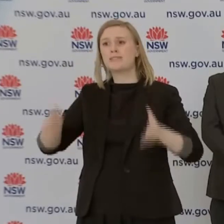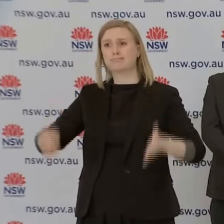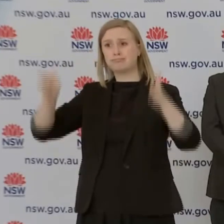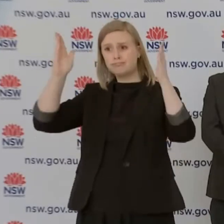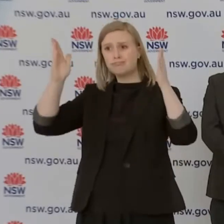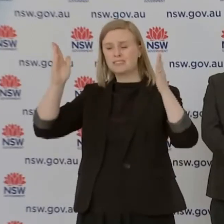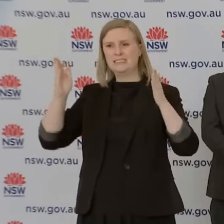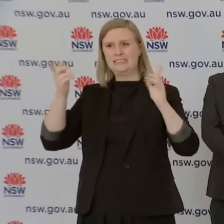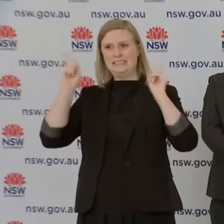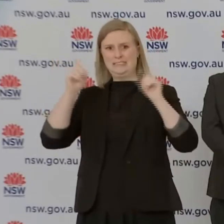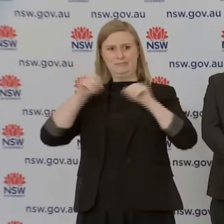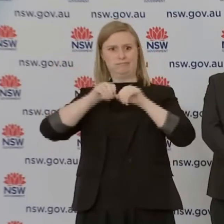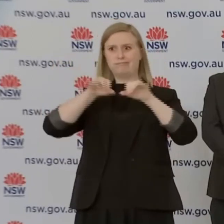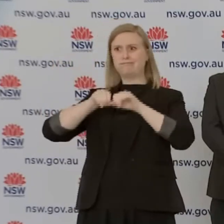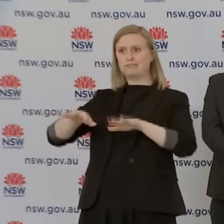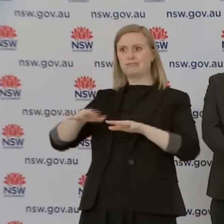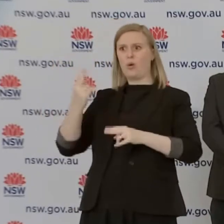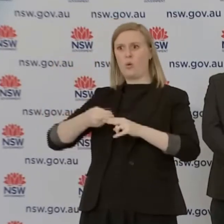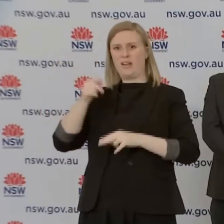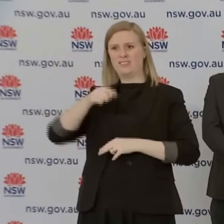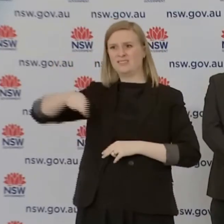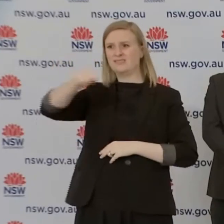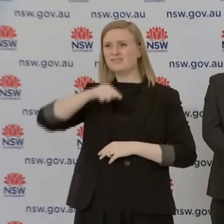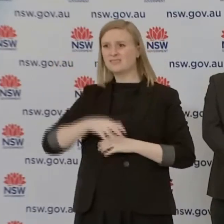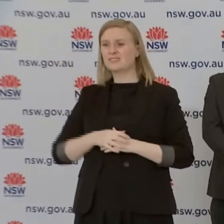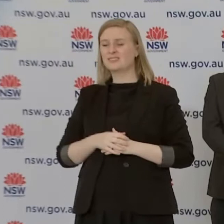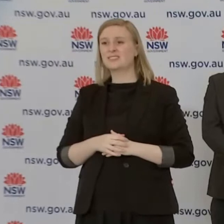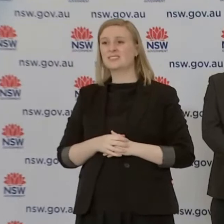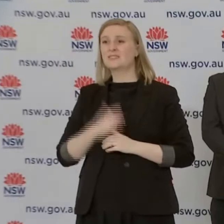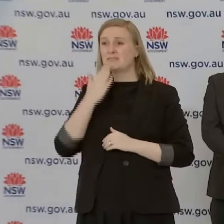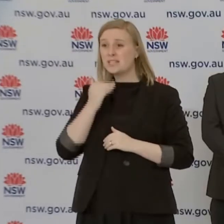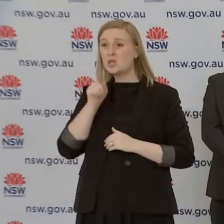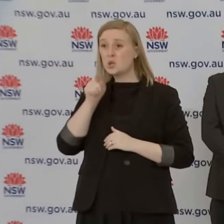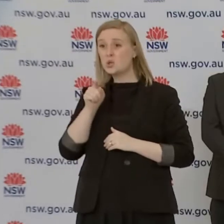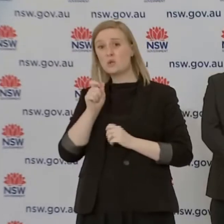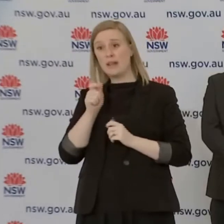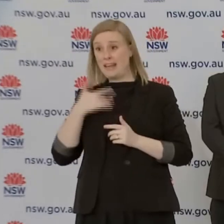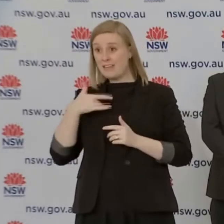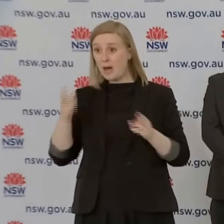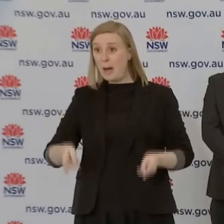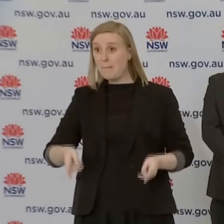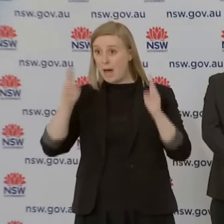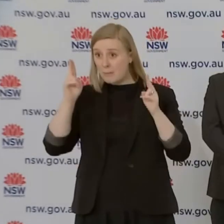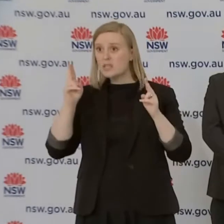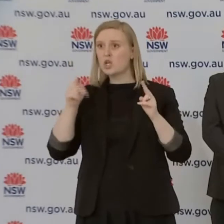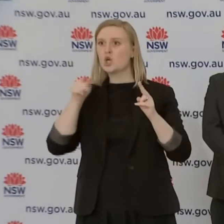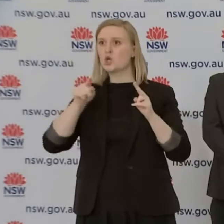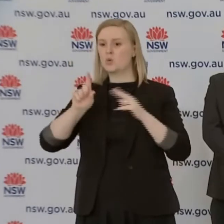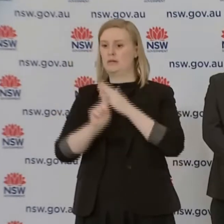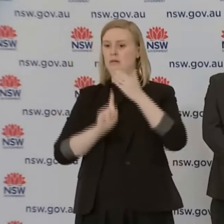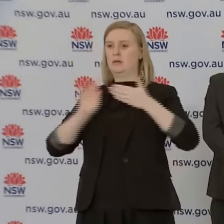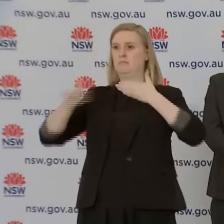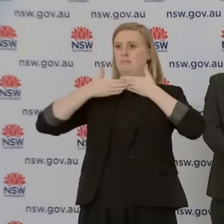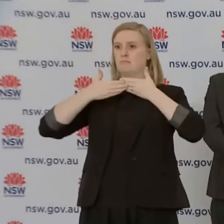take note and not to congregate in communal areas, not to stay or stand around in areas outside of your